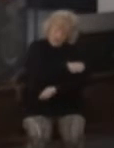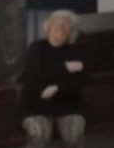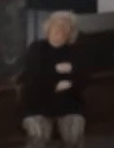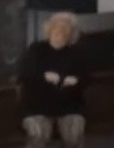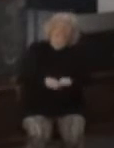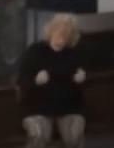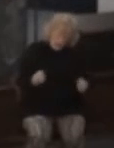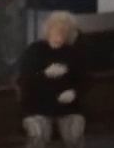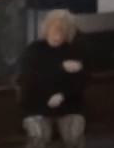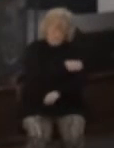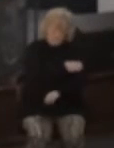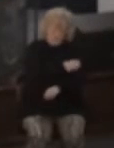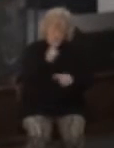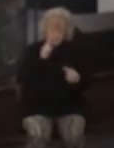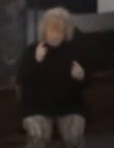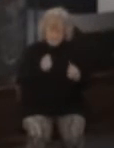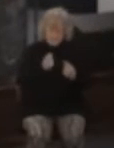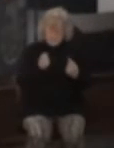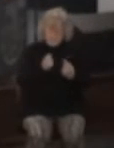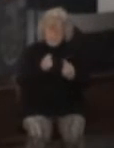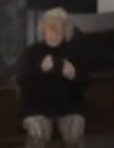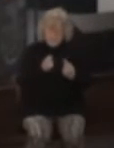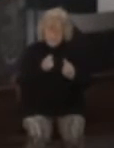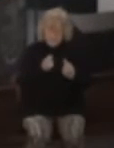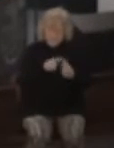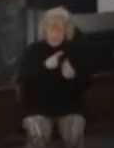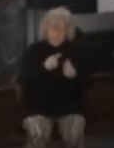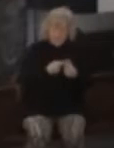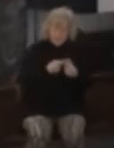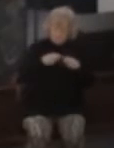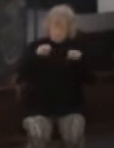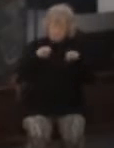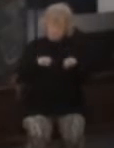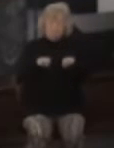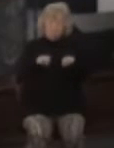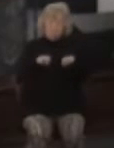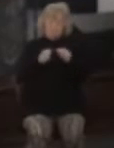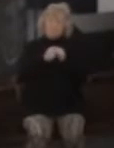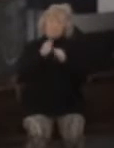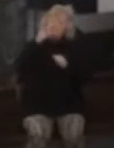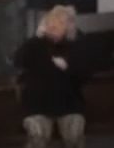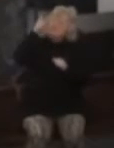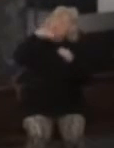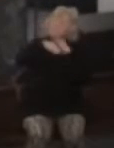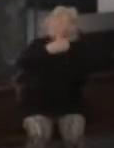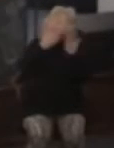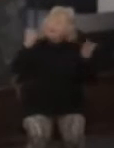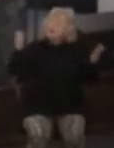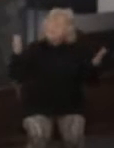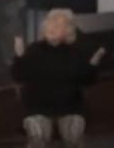him enough to be seated with you, to be our mediator.